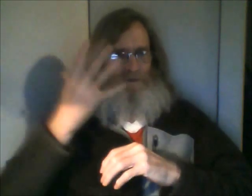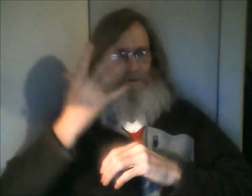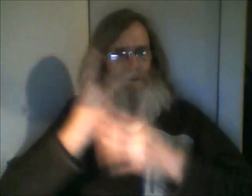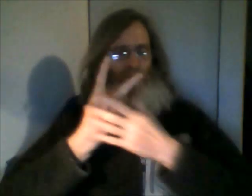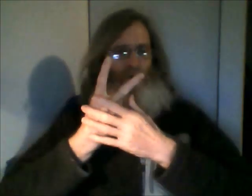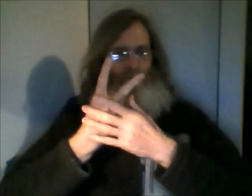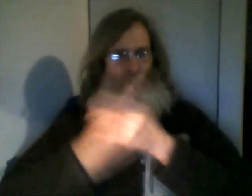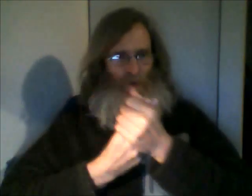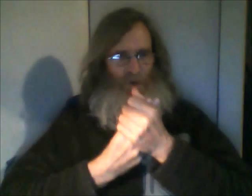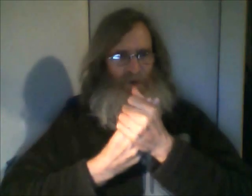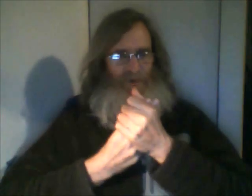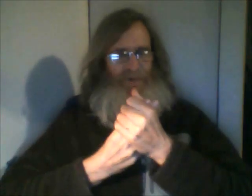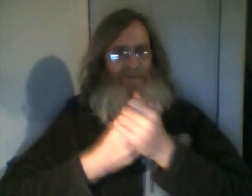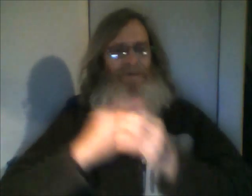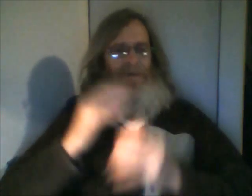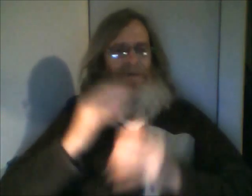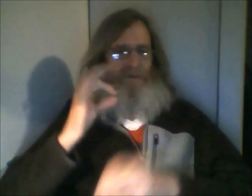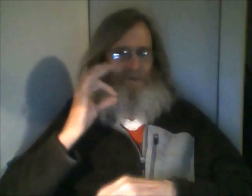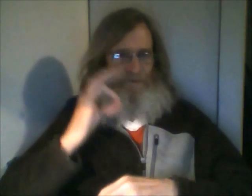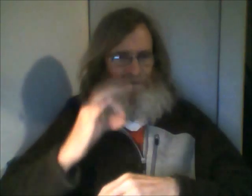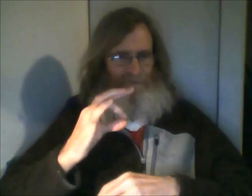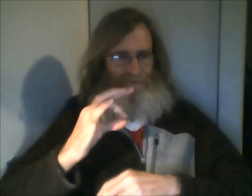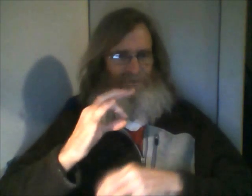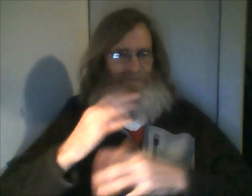adhesive stencils to apply the paint colors one at a time.